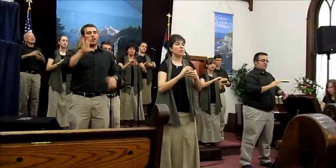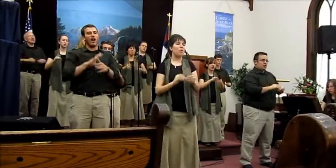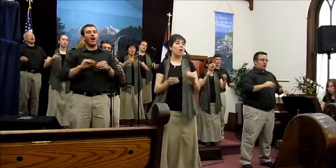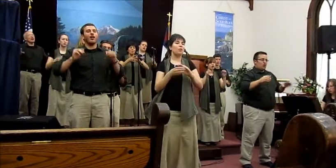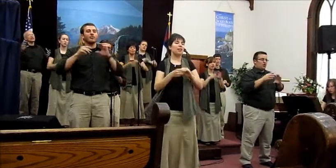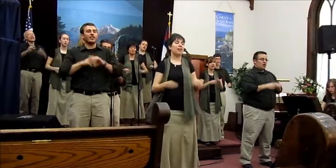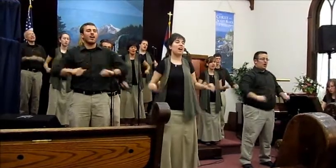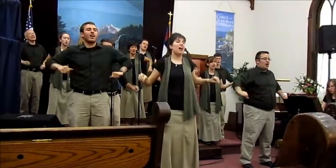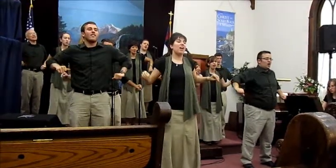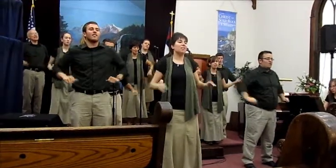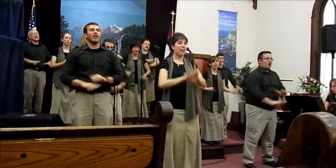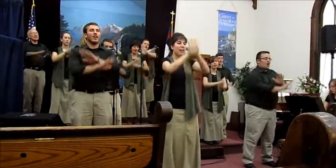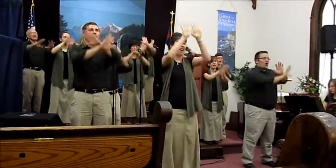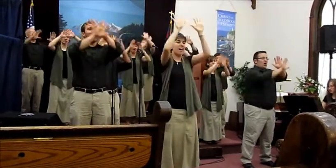story of God.